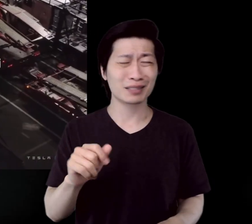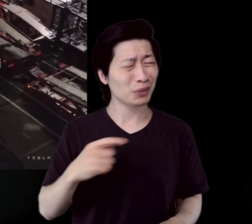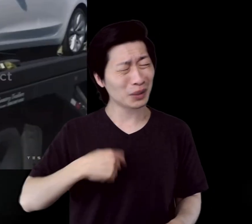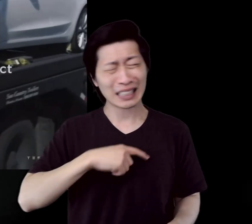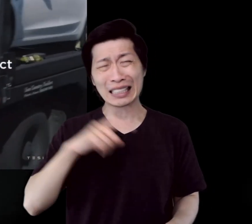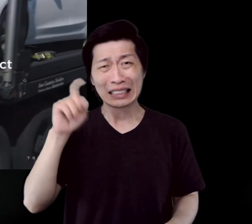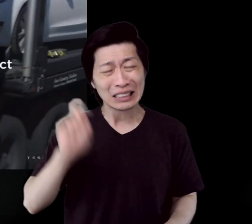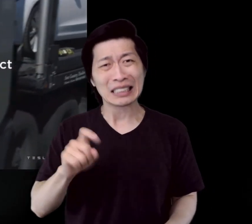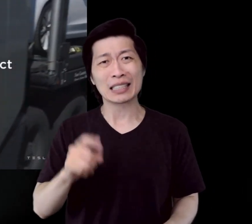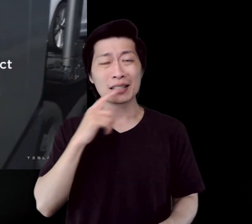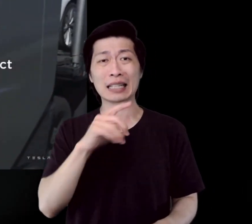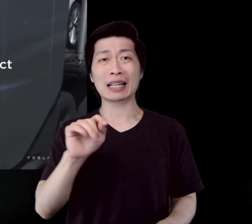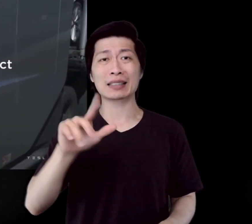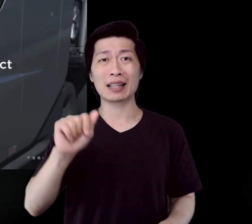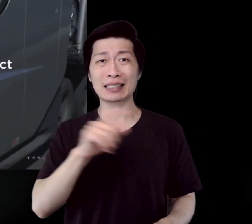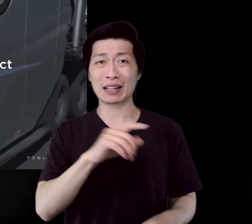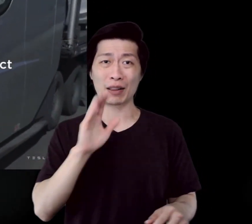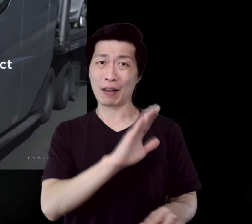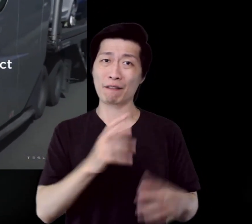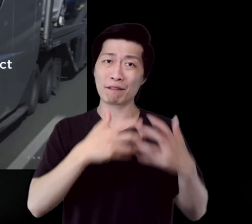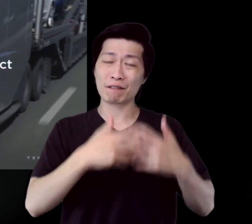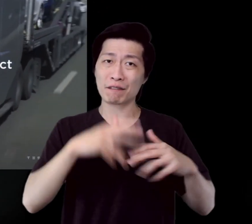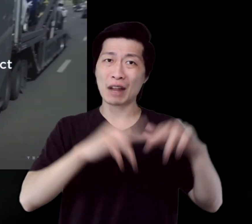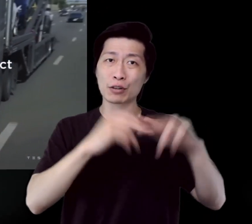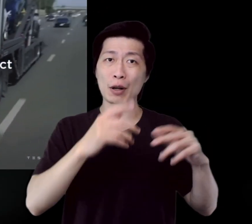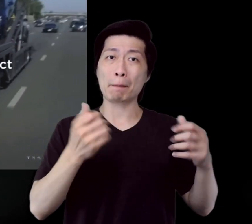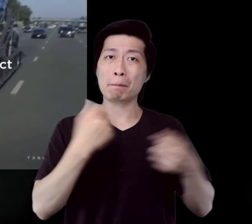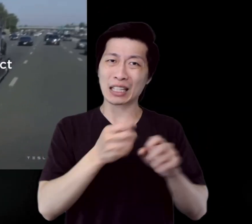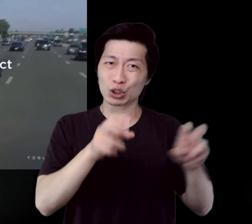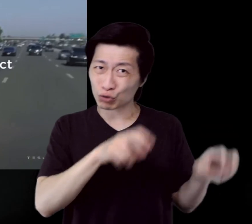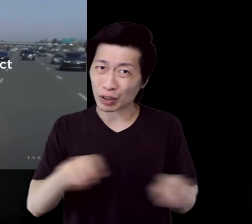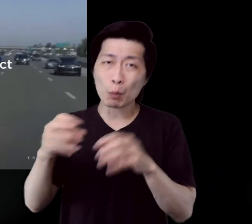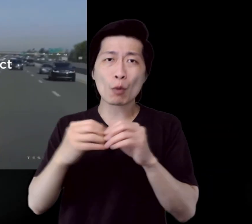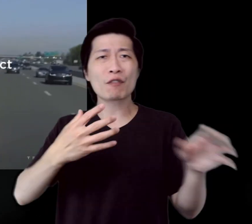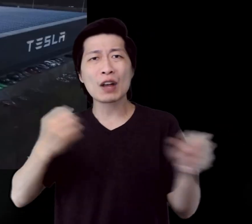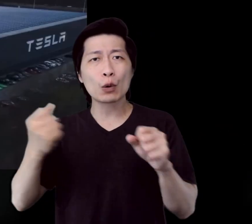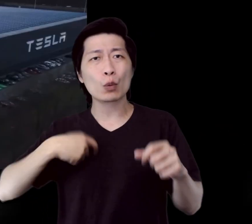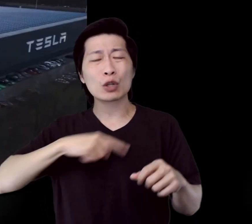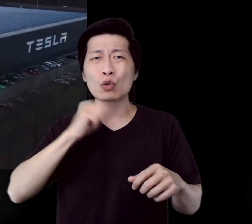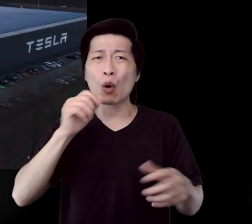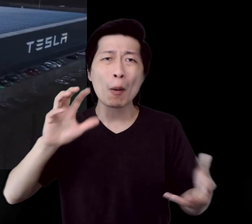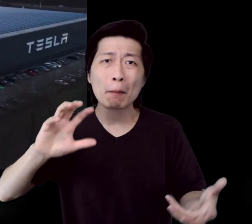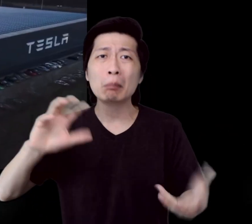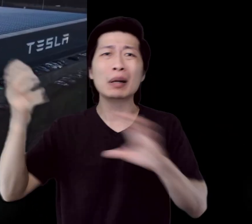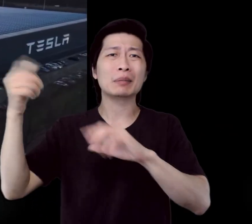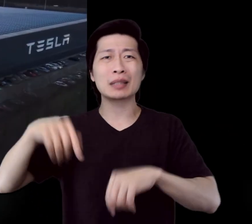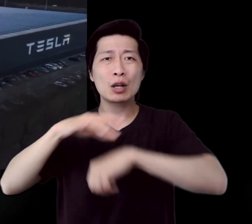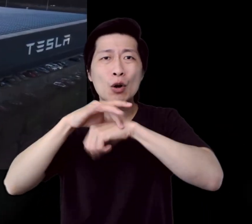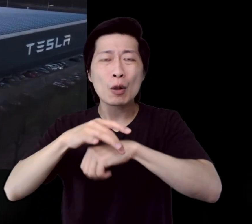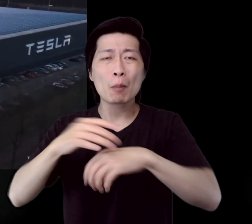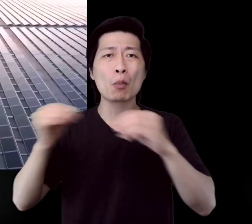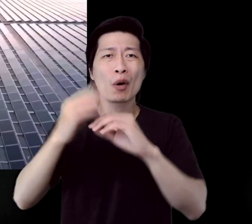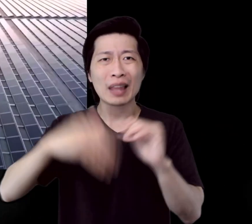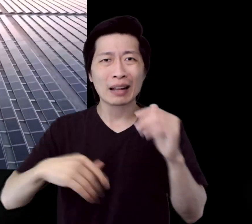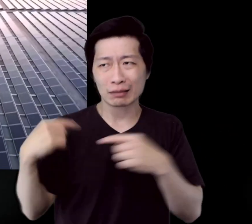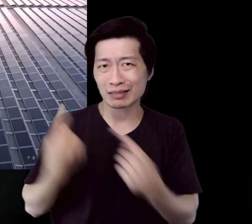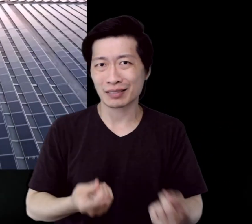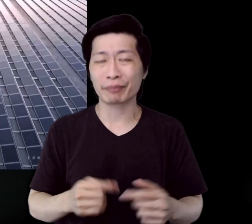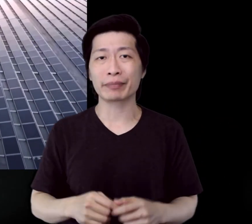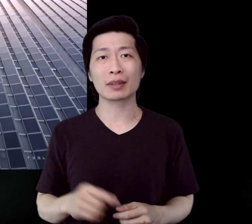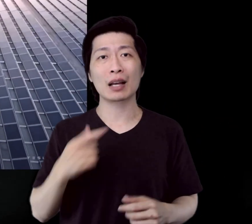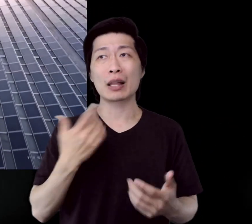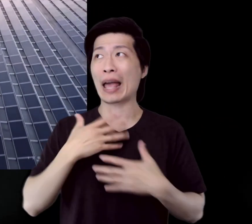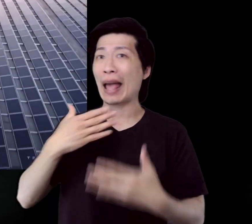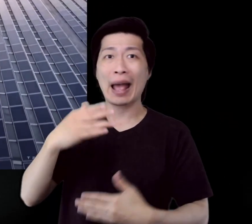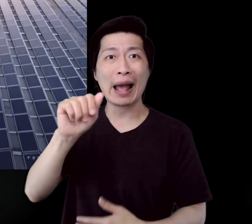desperately need Tesla's factories to make this transition happen faster, so we don't mess up this planet more than we already